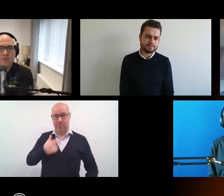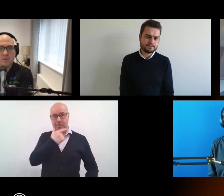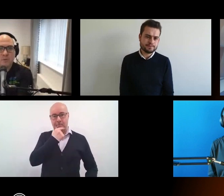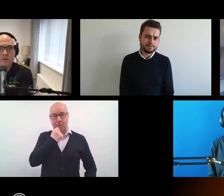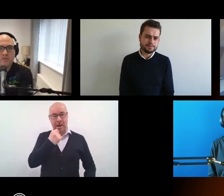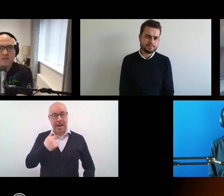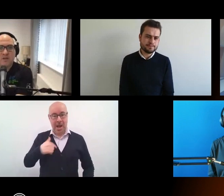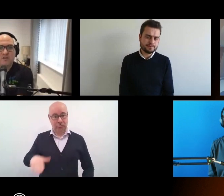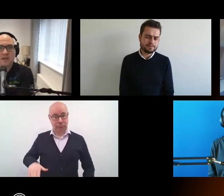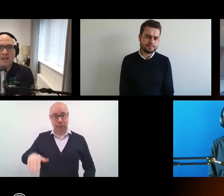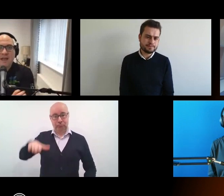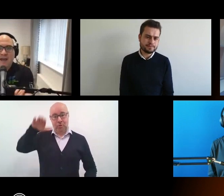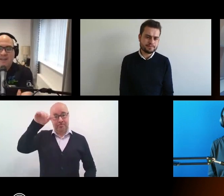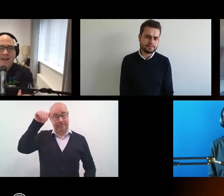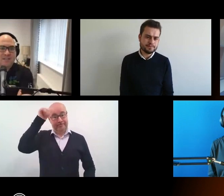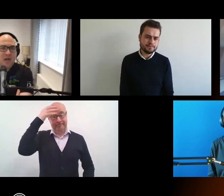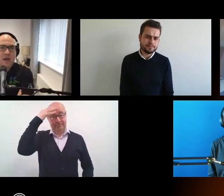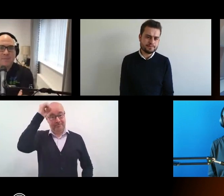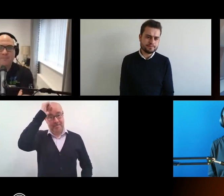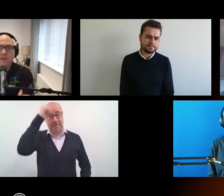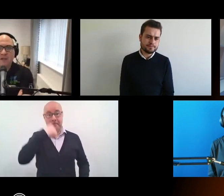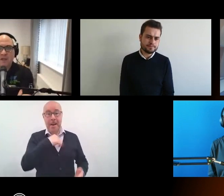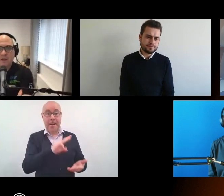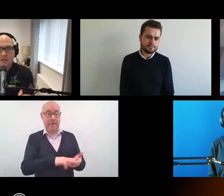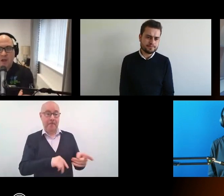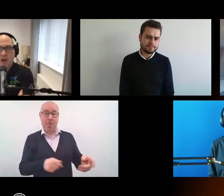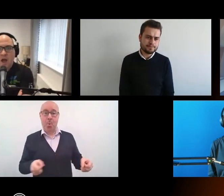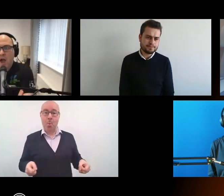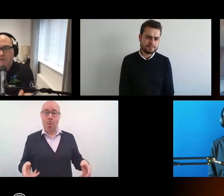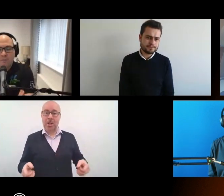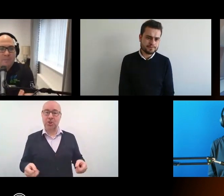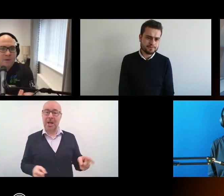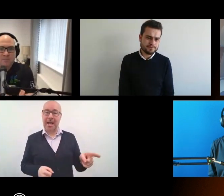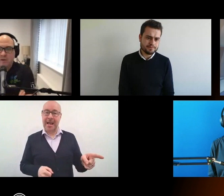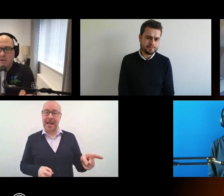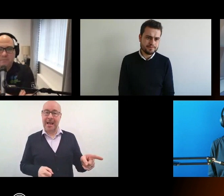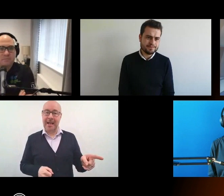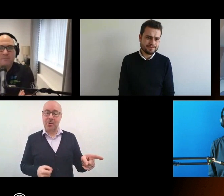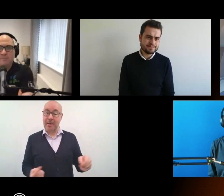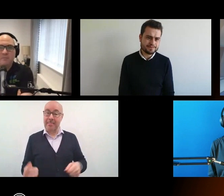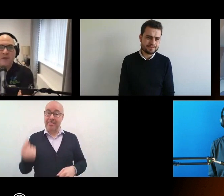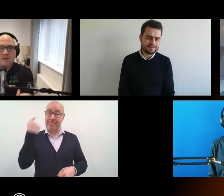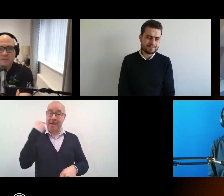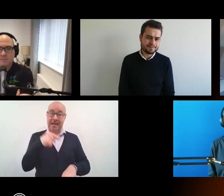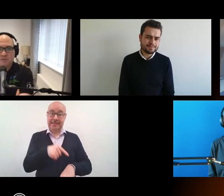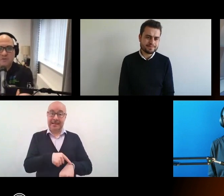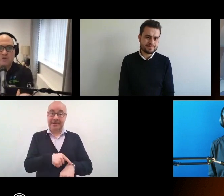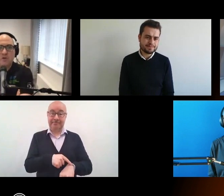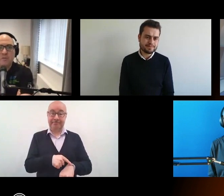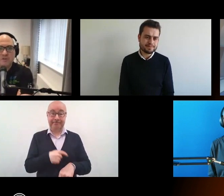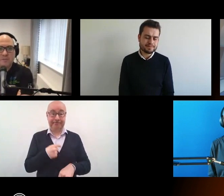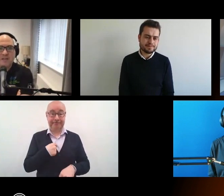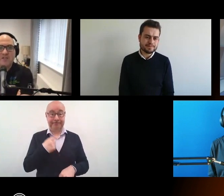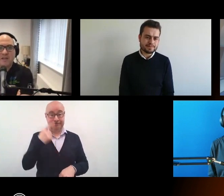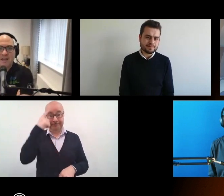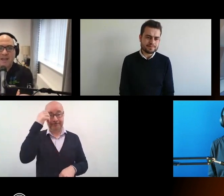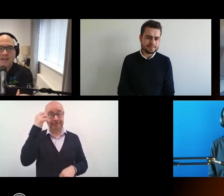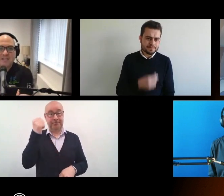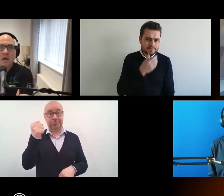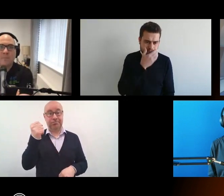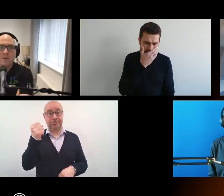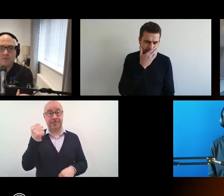mum who was a wheelchair user. And at that time, I remember, you know, too numerous to